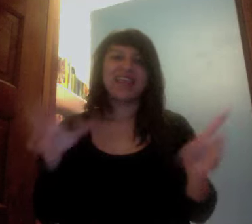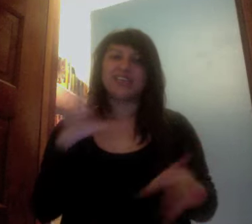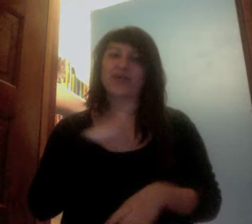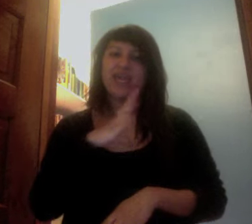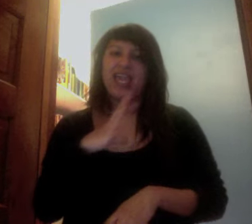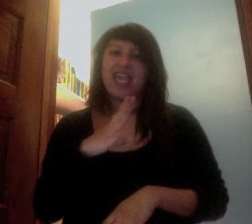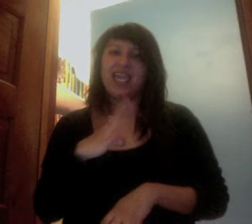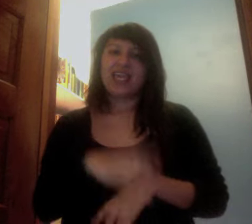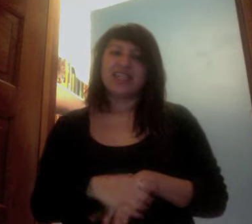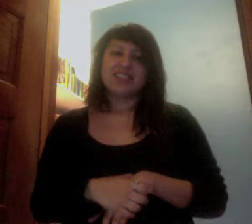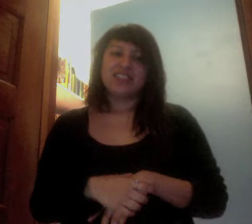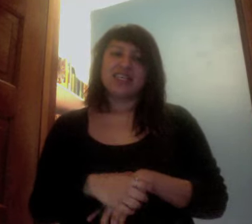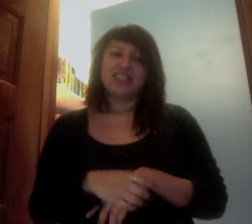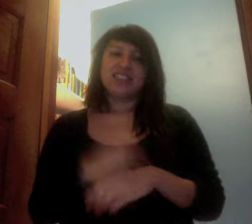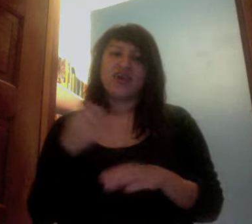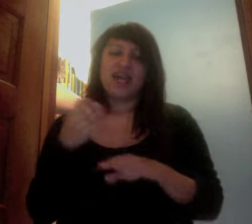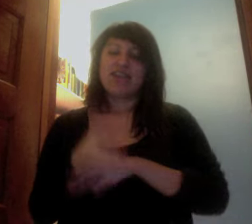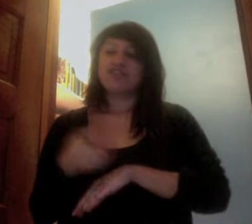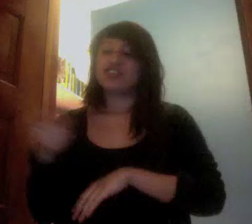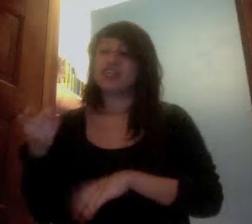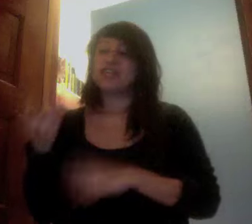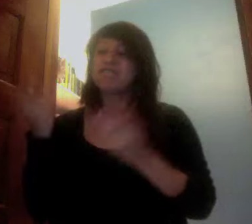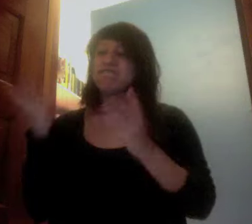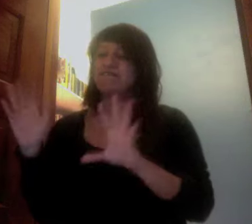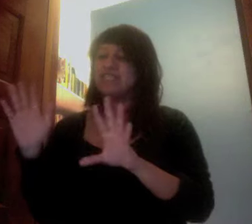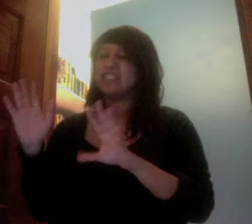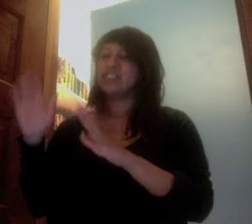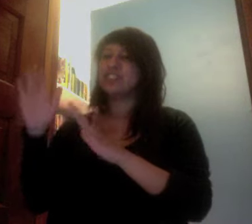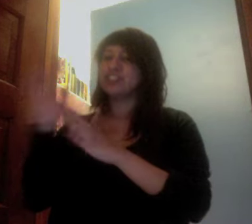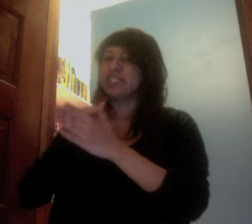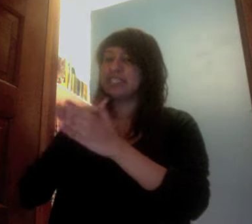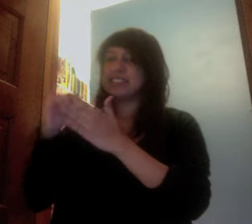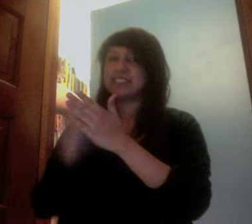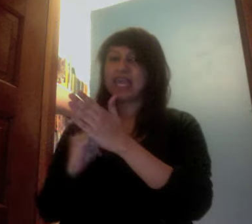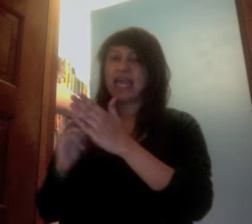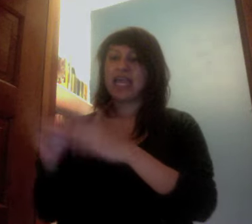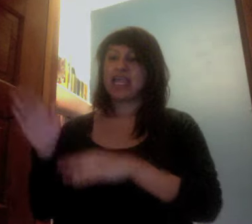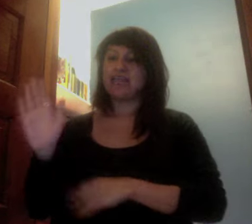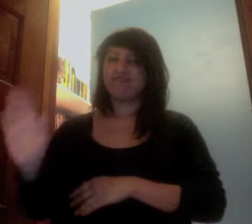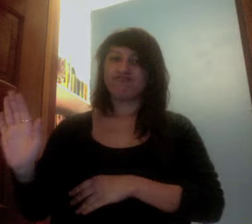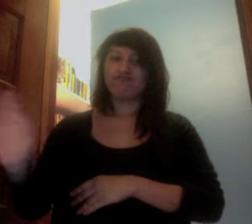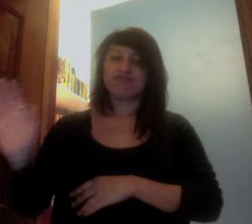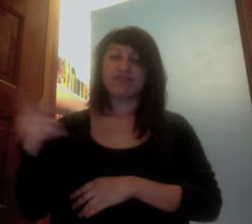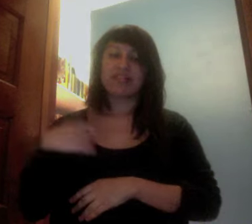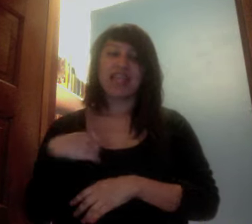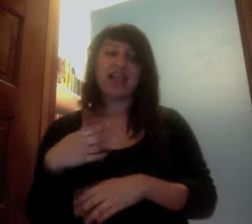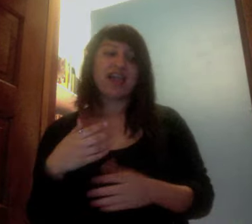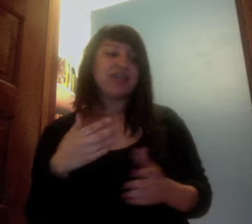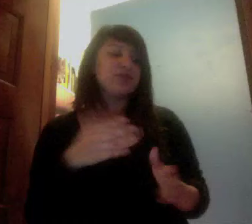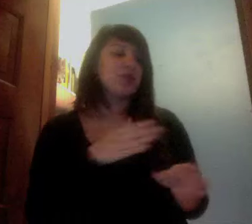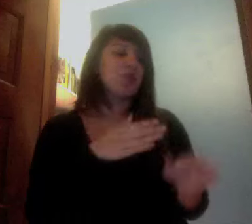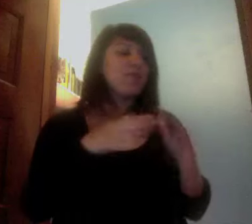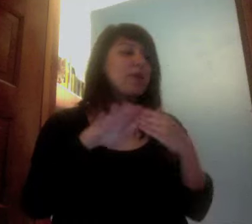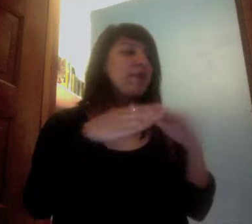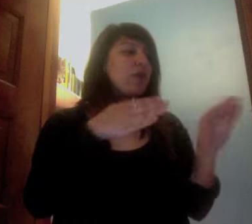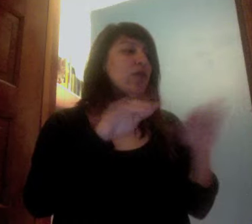After I went to the Danish Design Center, I sort of, again, made my way around. The streets in the city are very